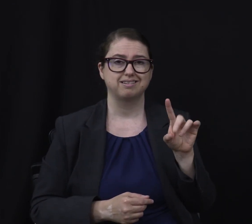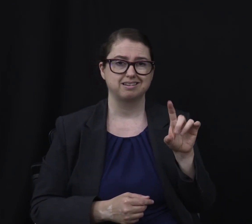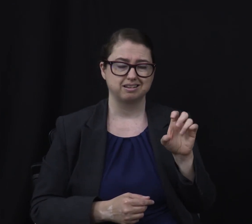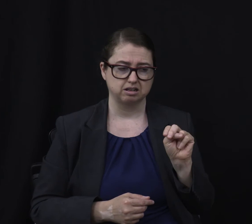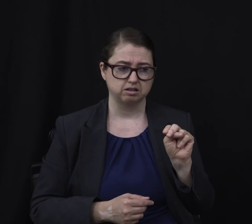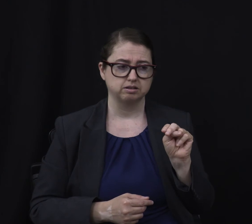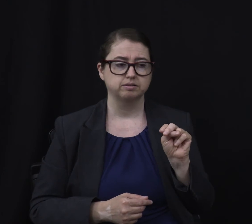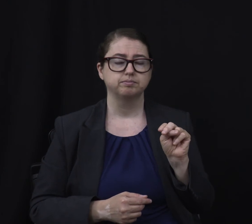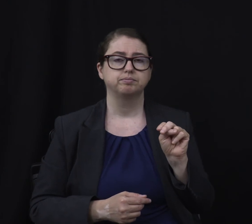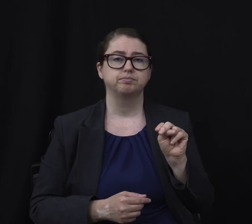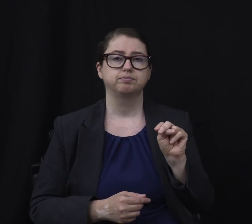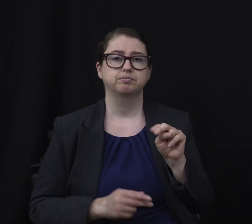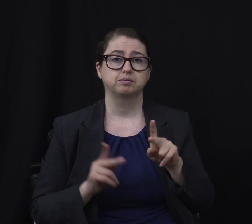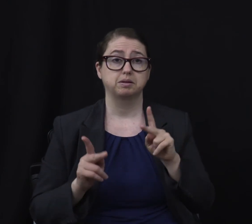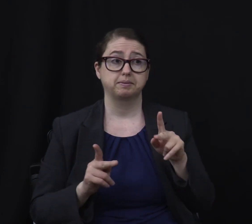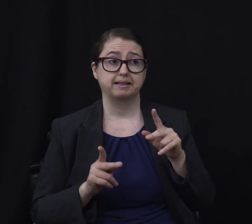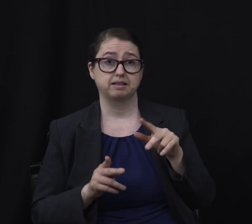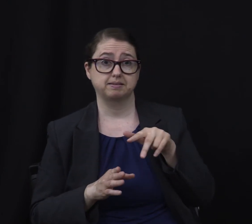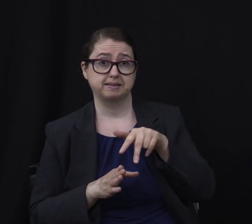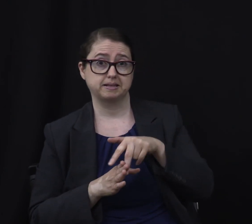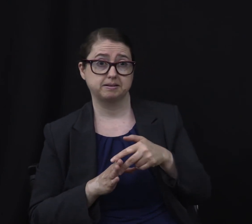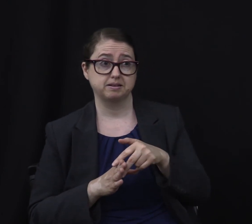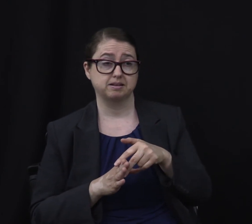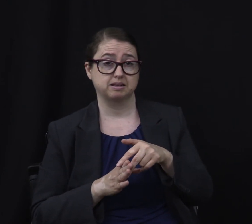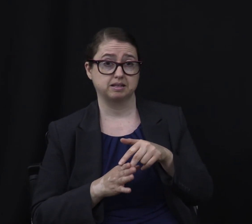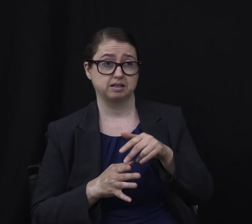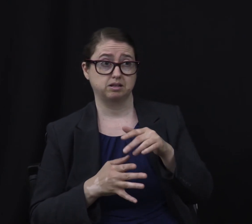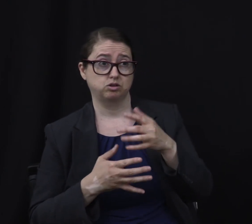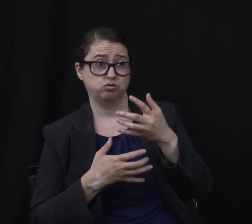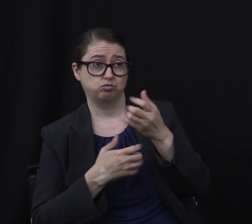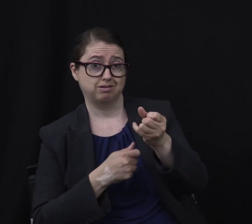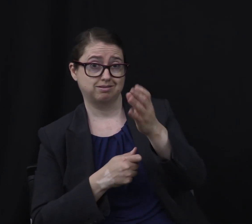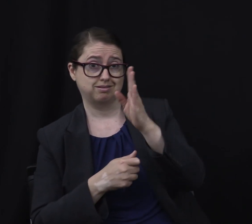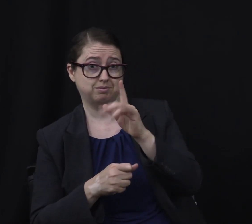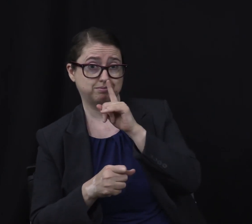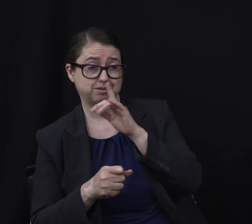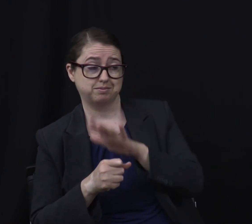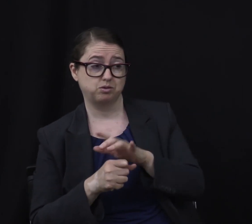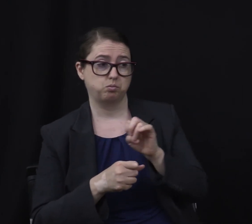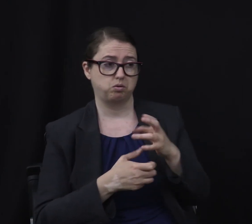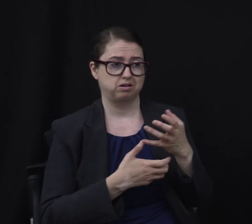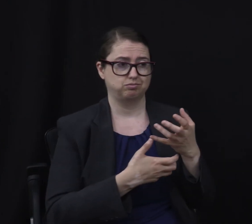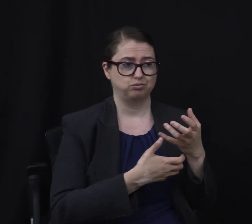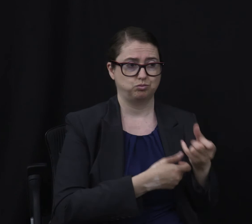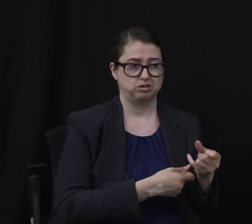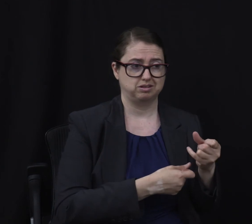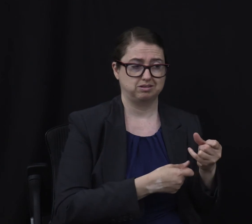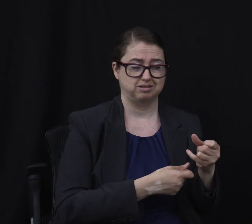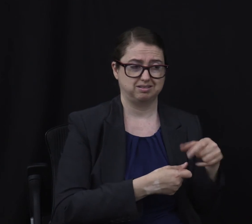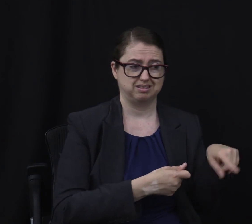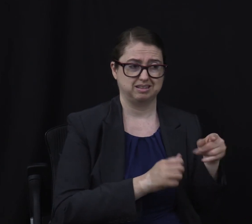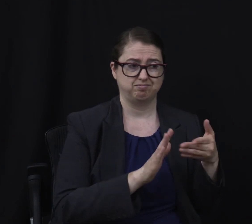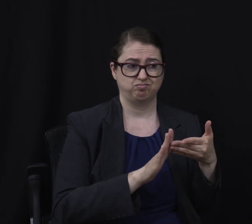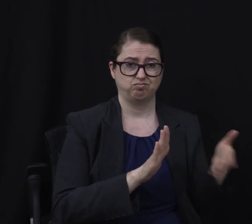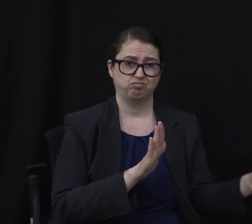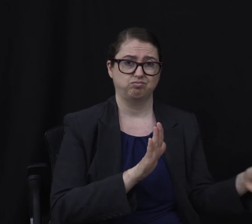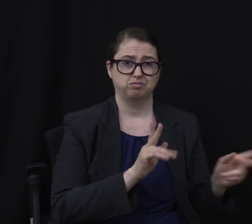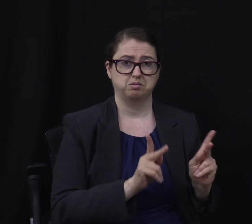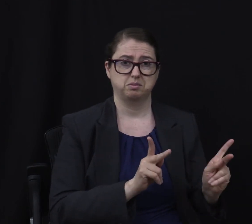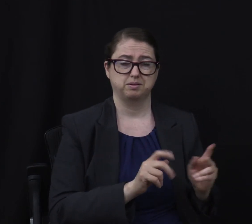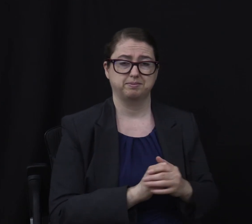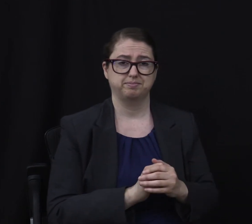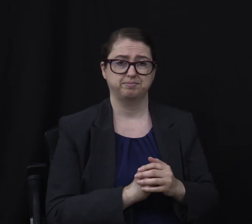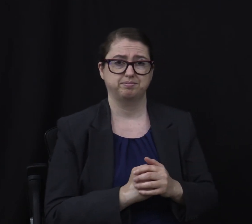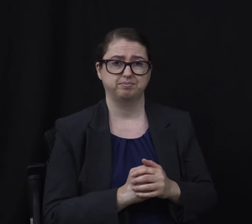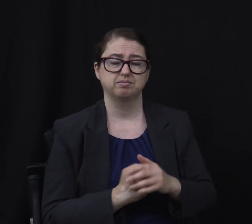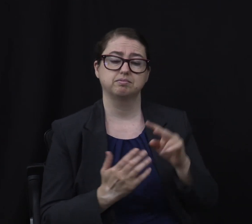either adhere to the promises of God or trust in fallen creatures. And so when you read on in the